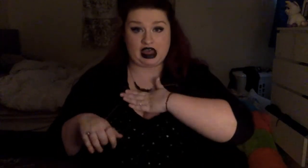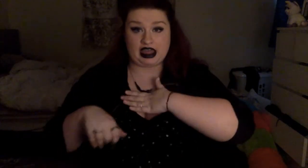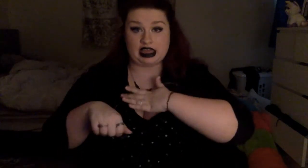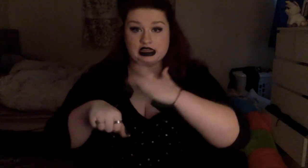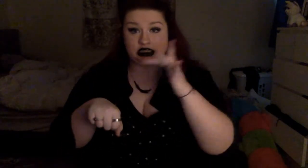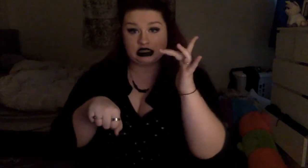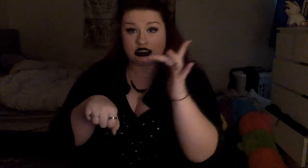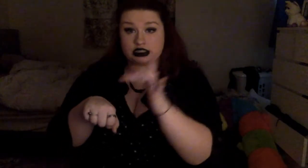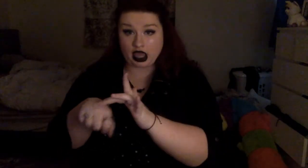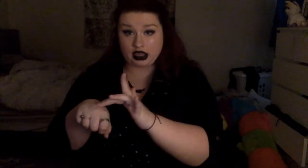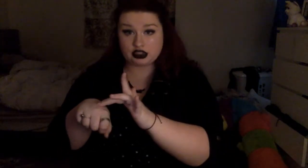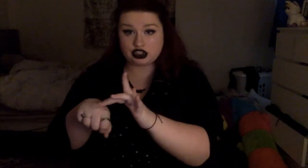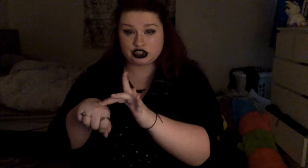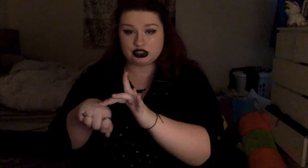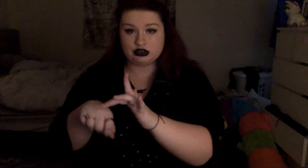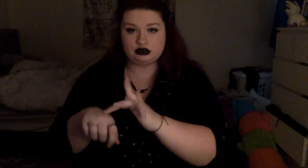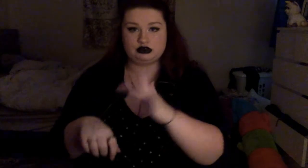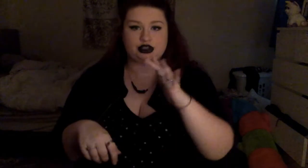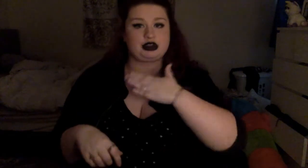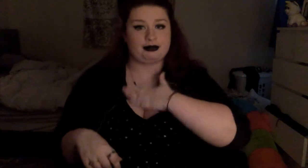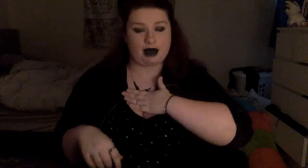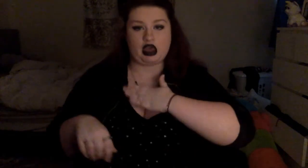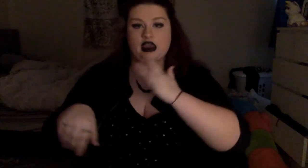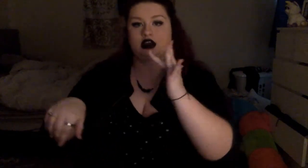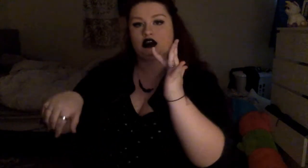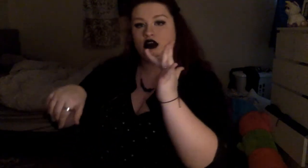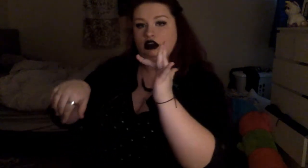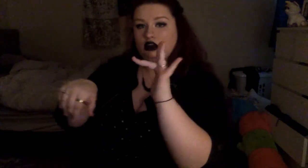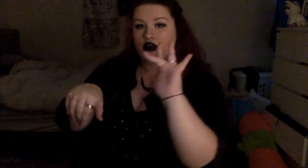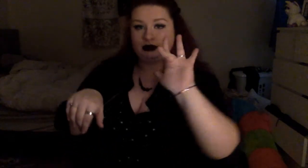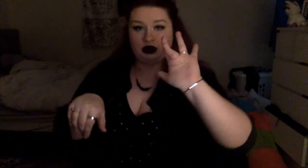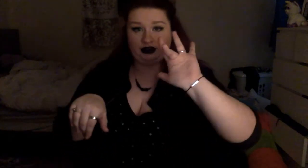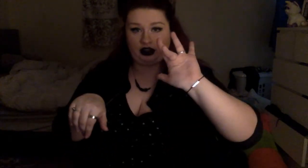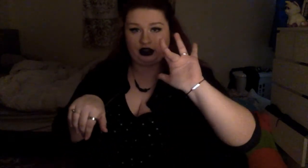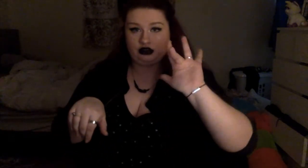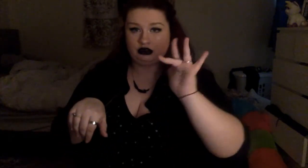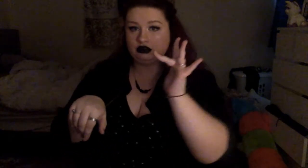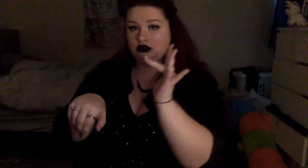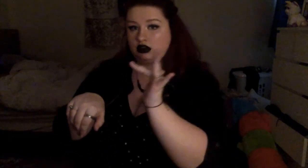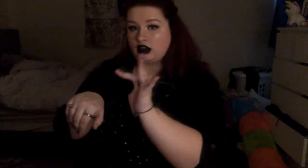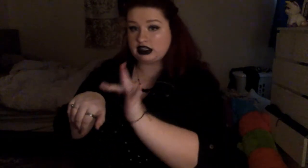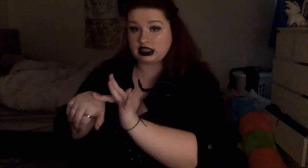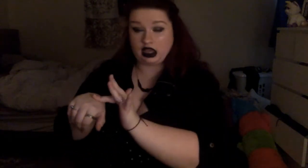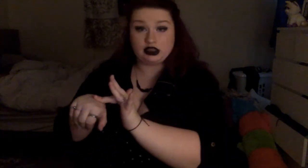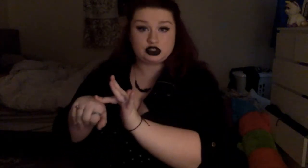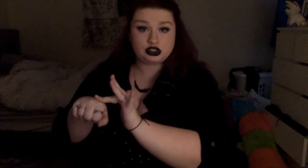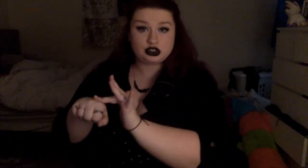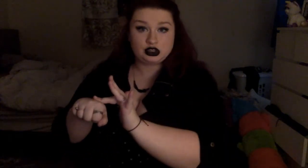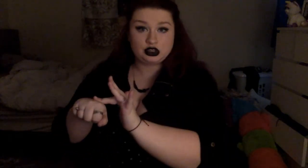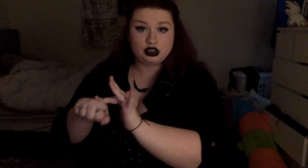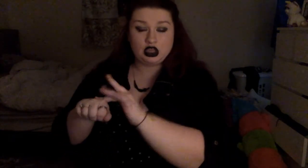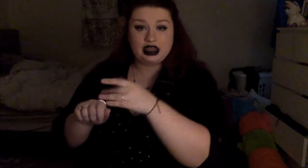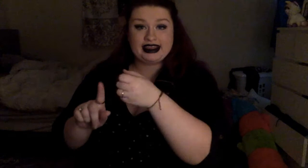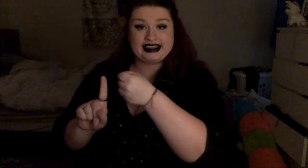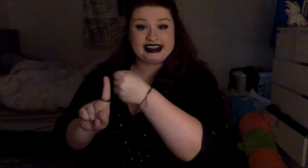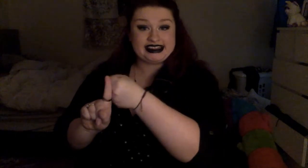My touch. So again, my middle finger touch